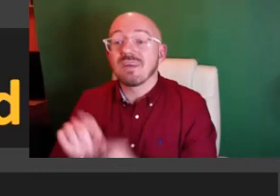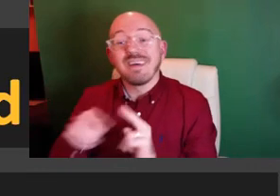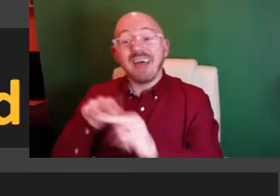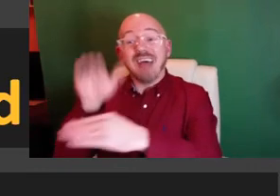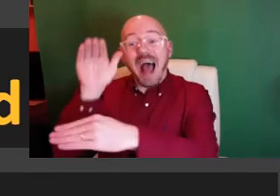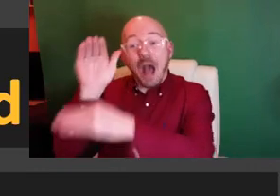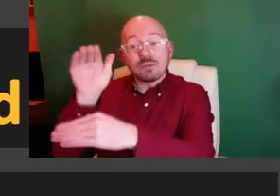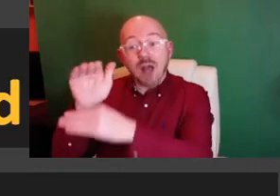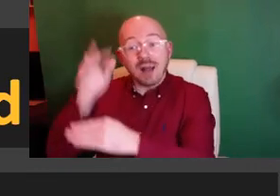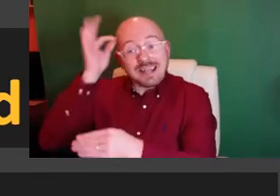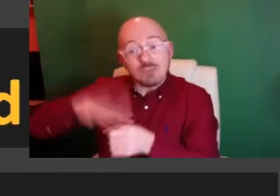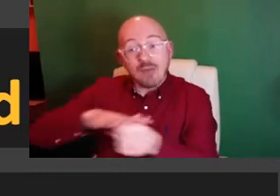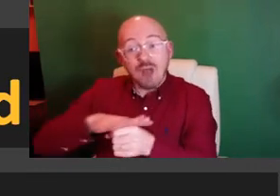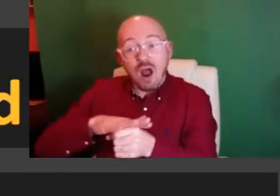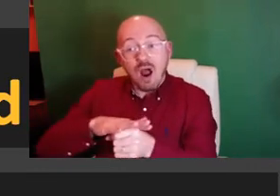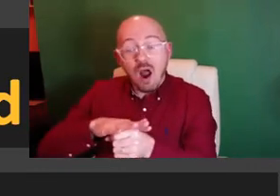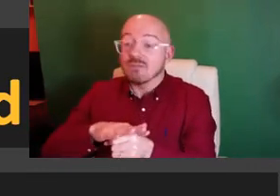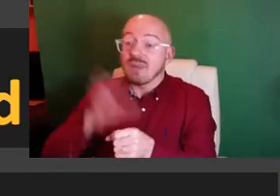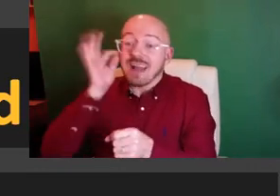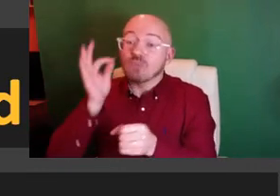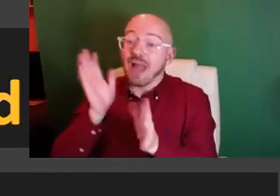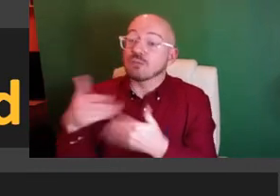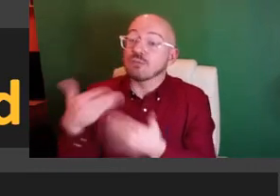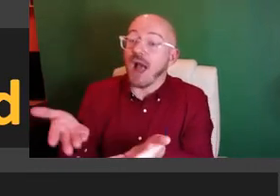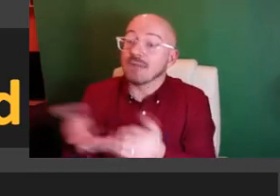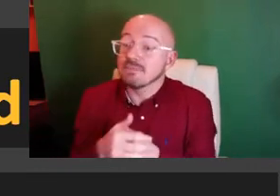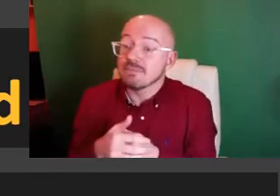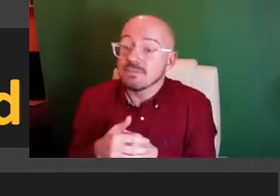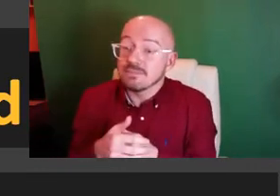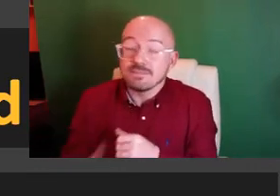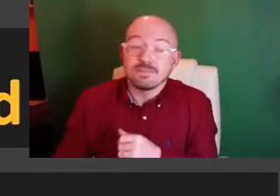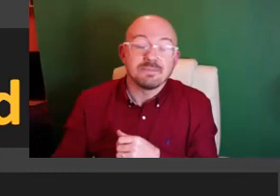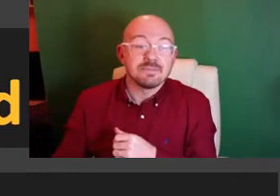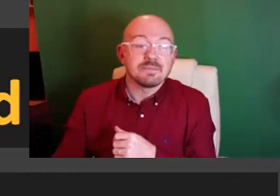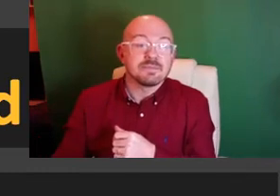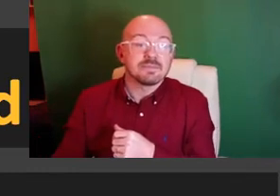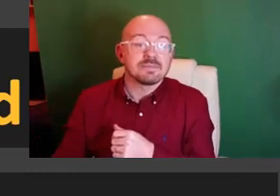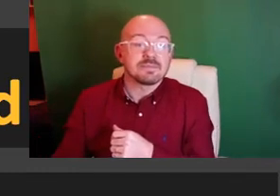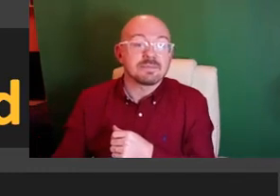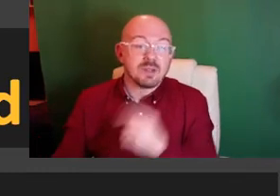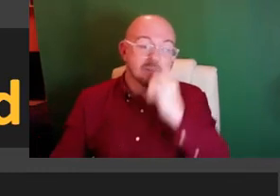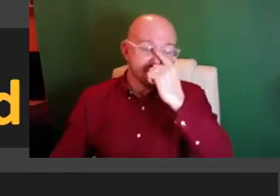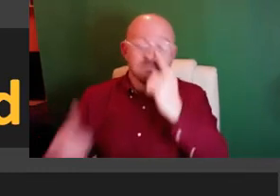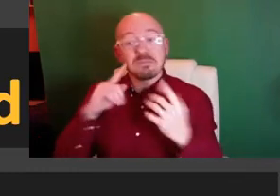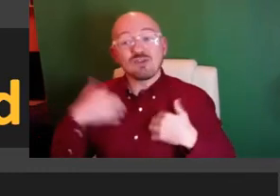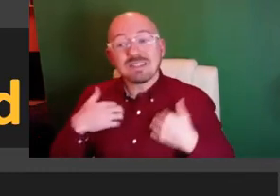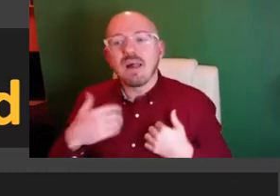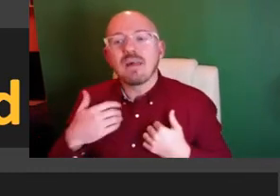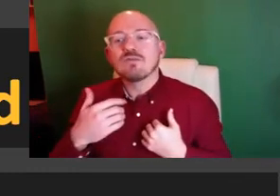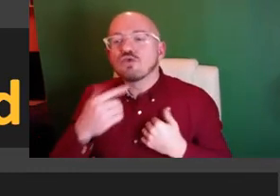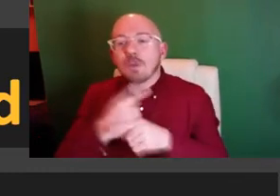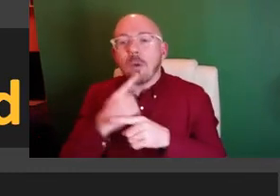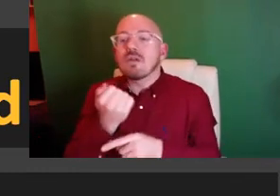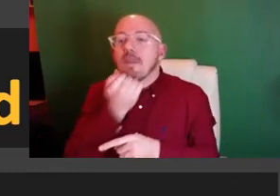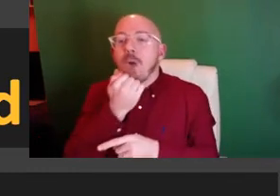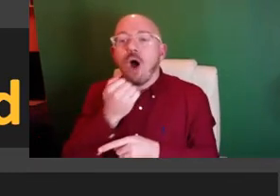system. Parents can request that their child goes into a Gaelic medium education school, even if they're out of catchment, and the government